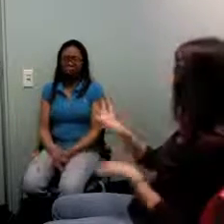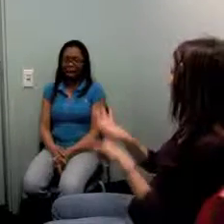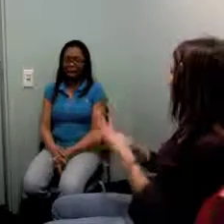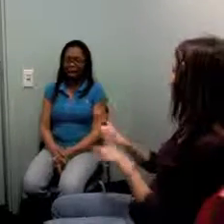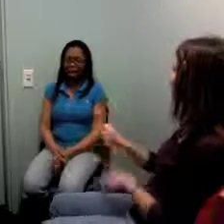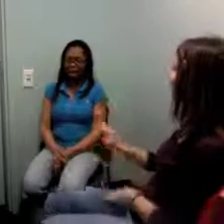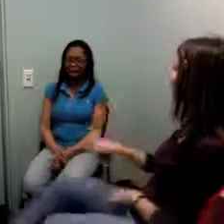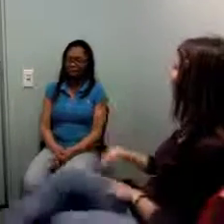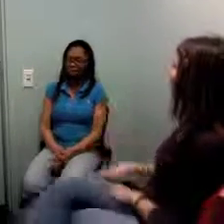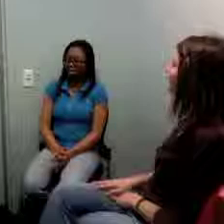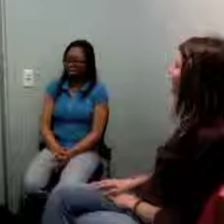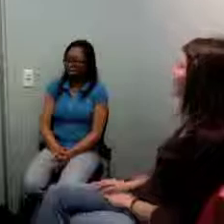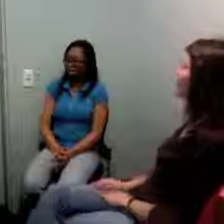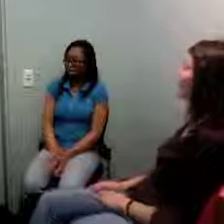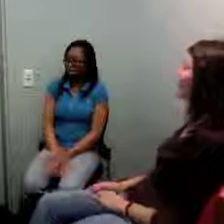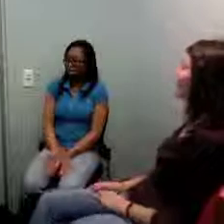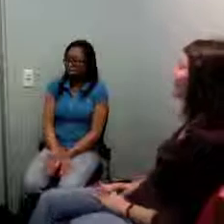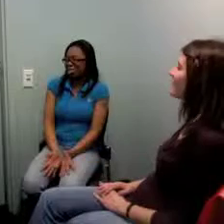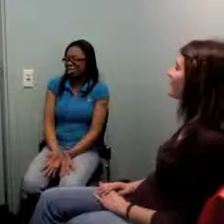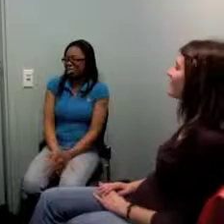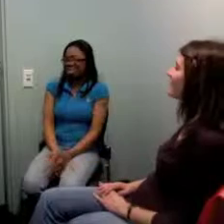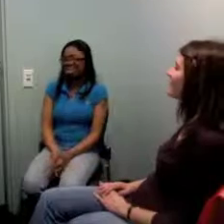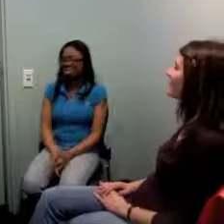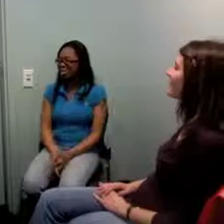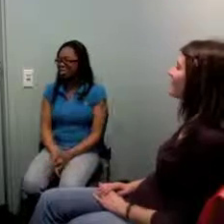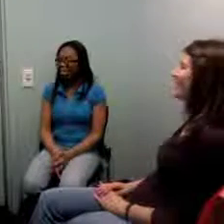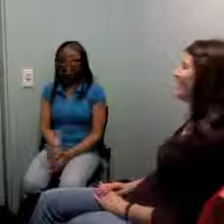Right. See, the train is really important. Okay. All right. Okay, I'll take the train.